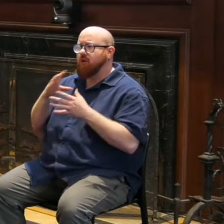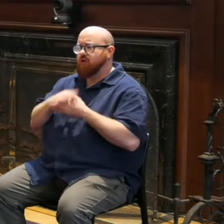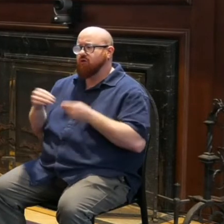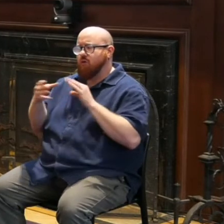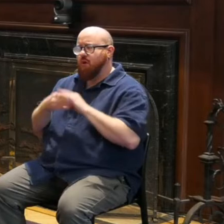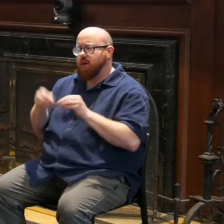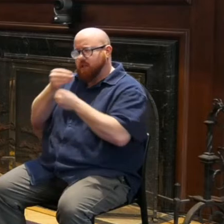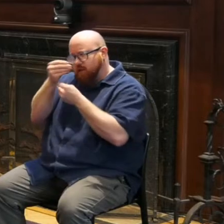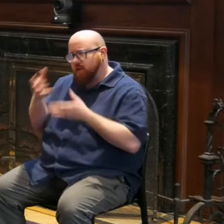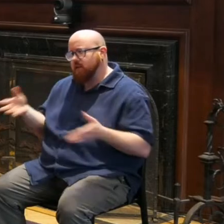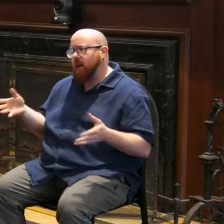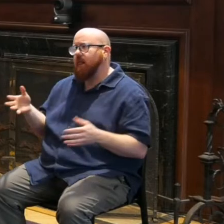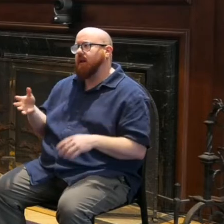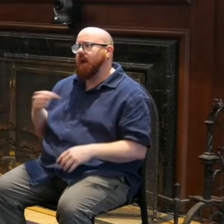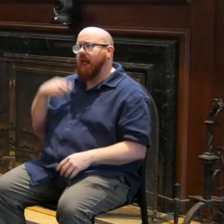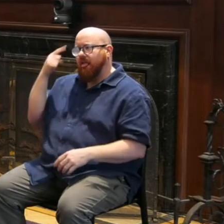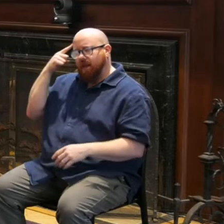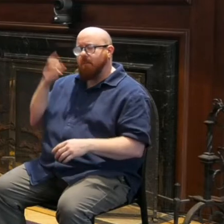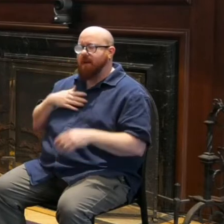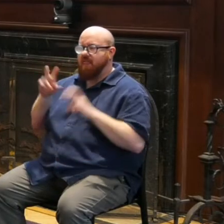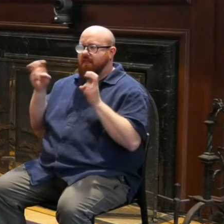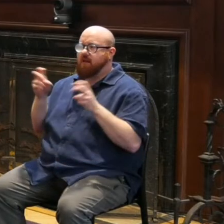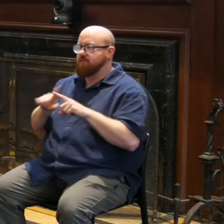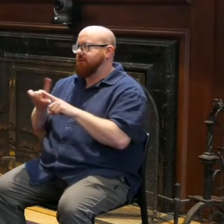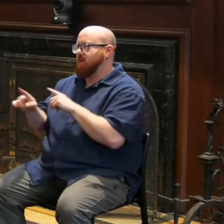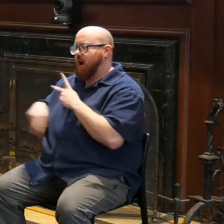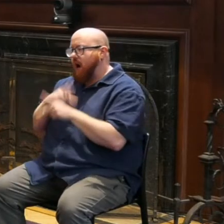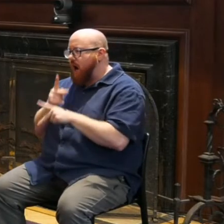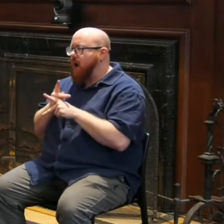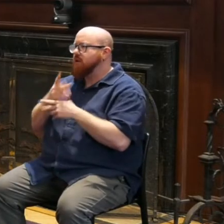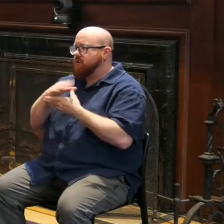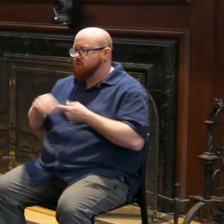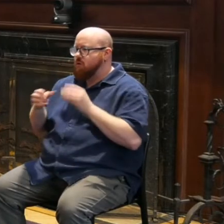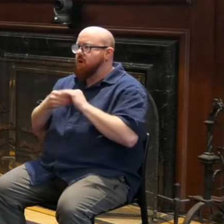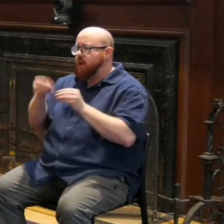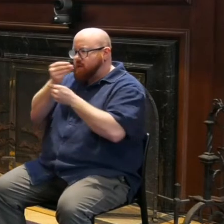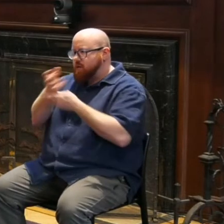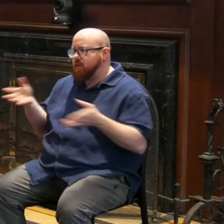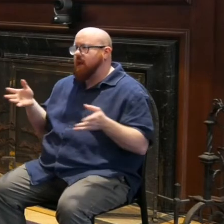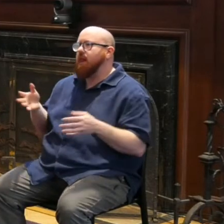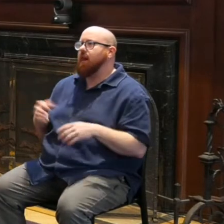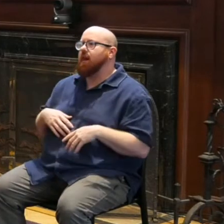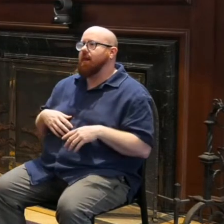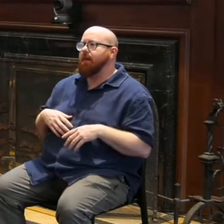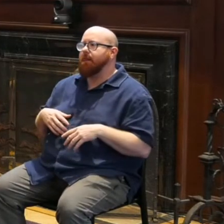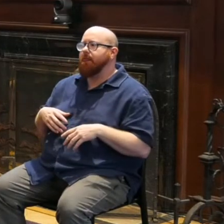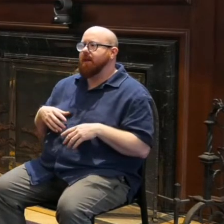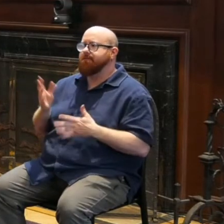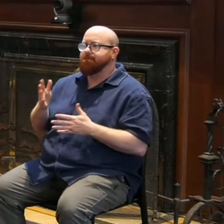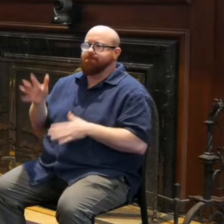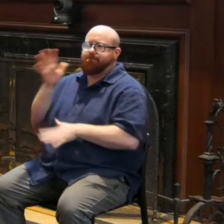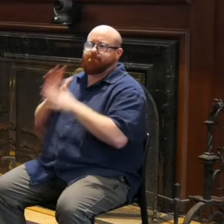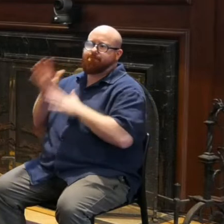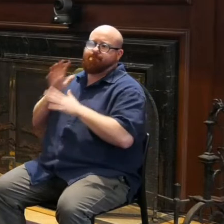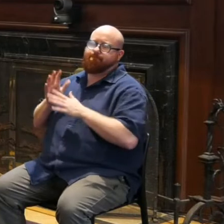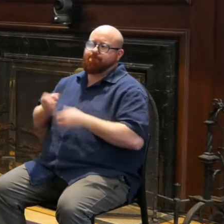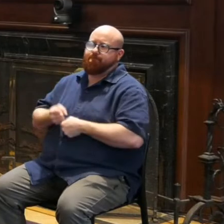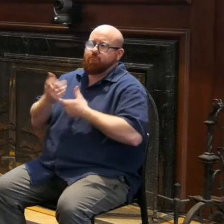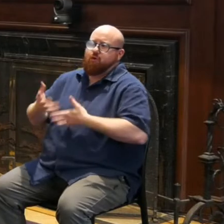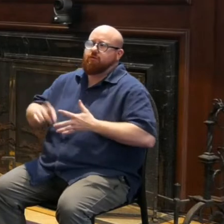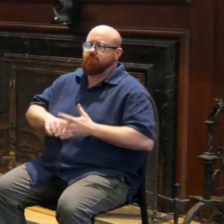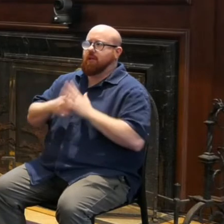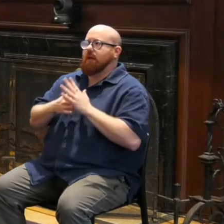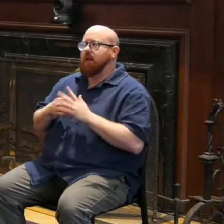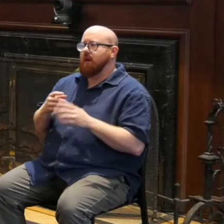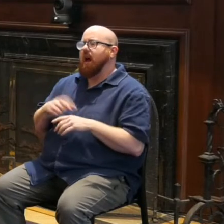this one. My theme would be different types of storytelling, you know, the origins of poetry, the origins of language. And so I found